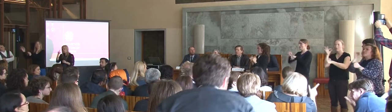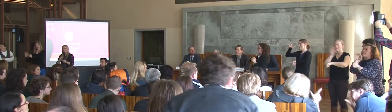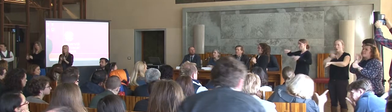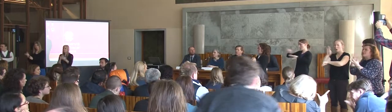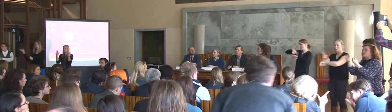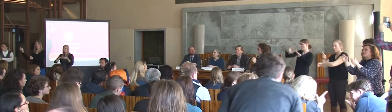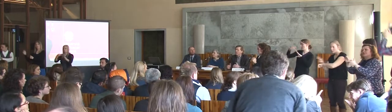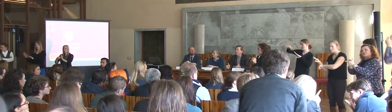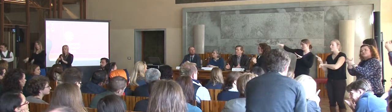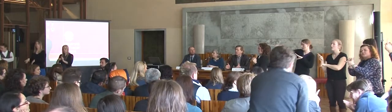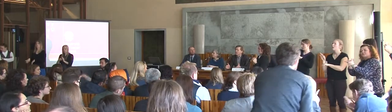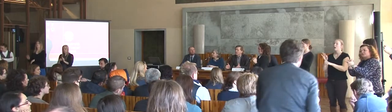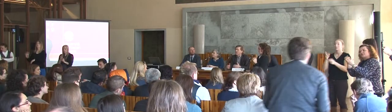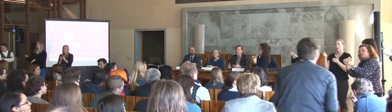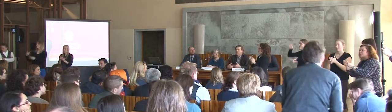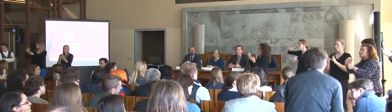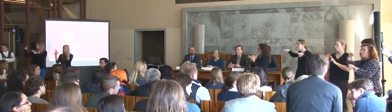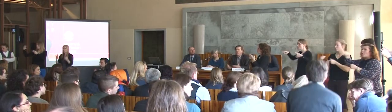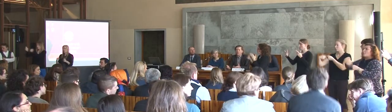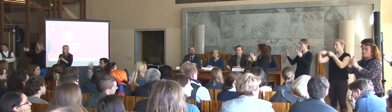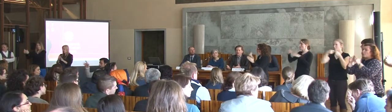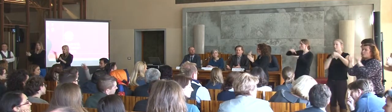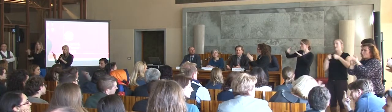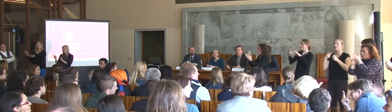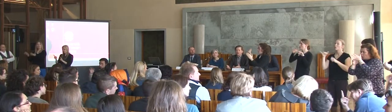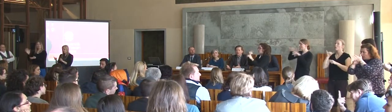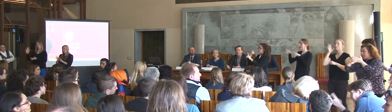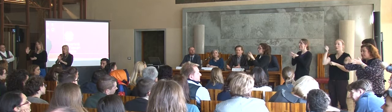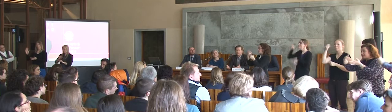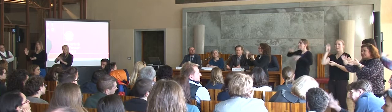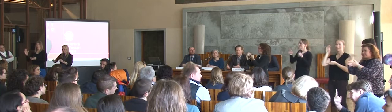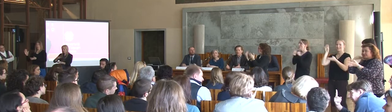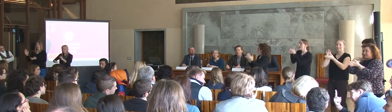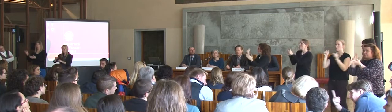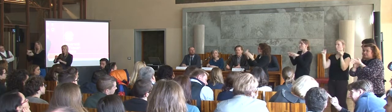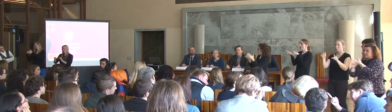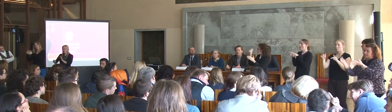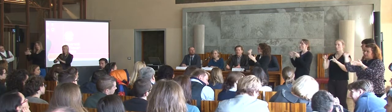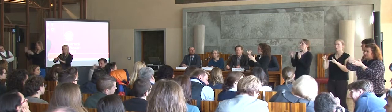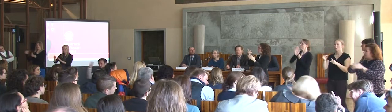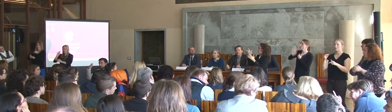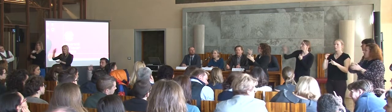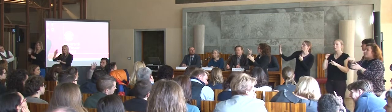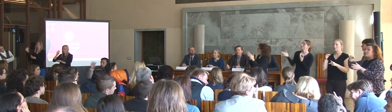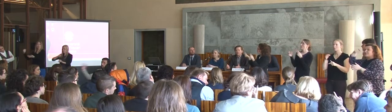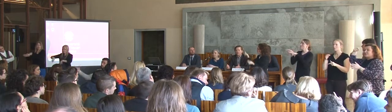there might be several partners that fund their own videos and content.